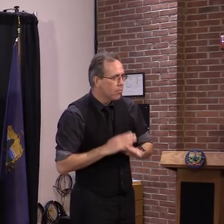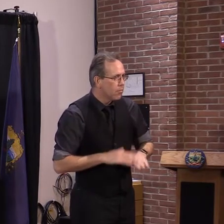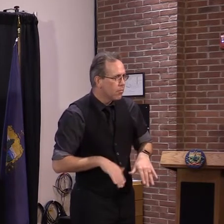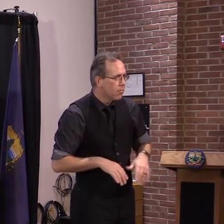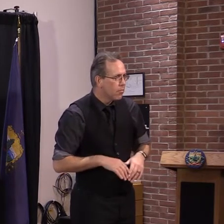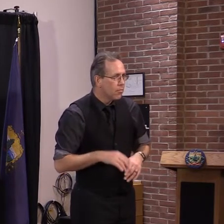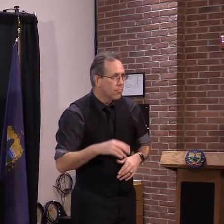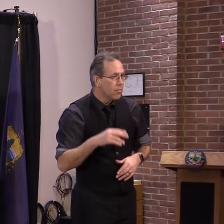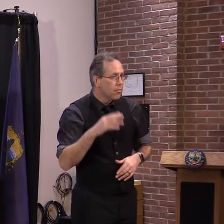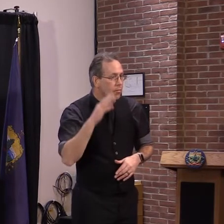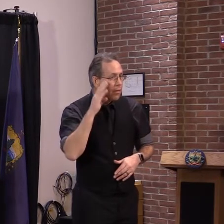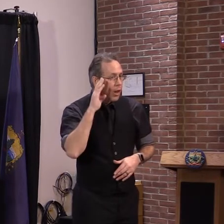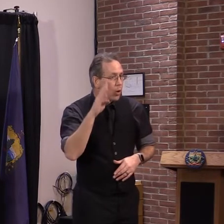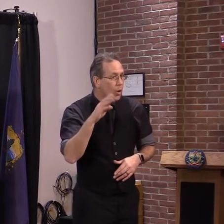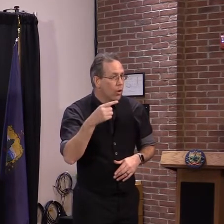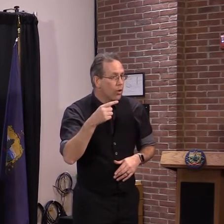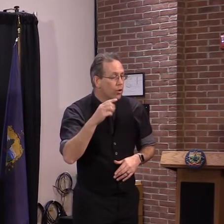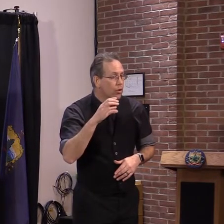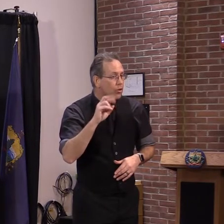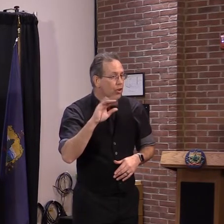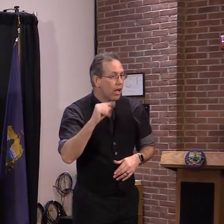Greg, County Courier.